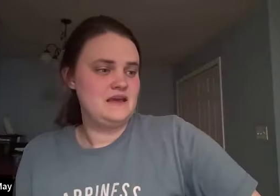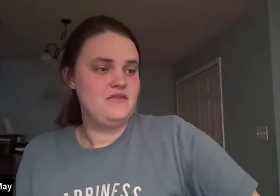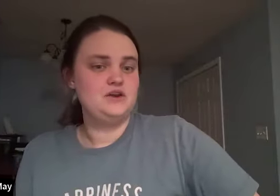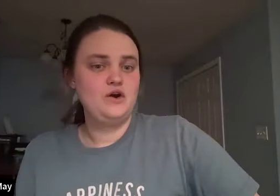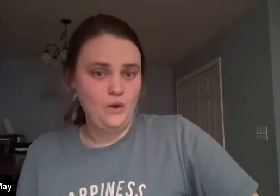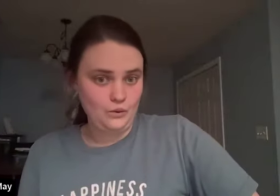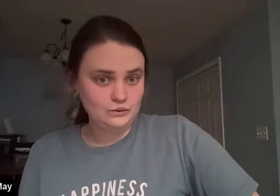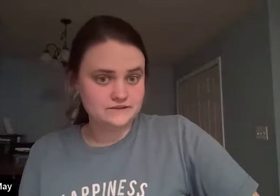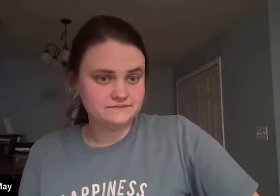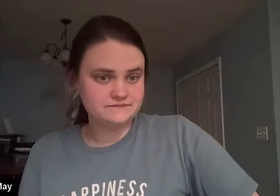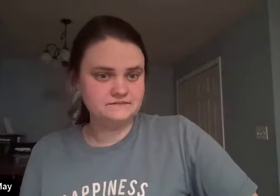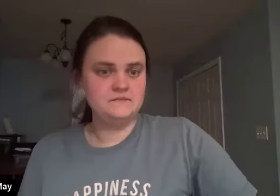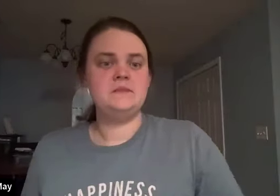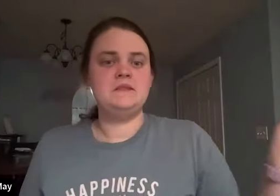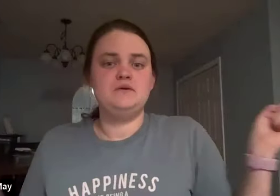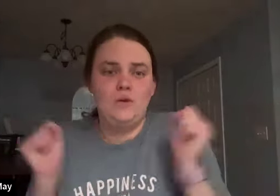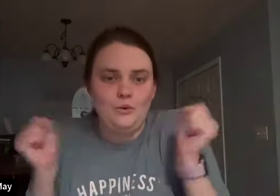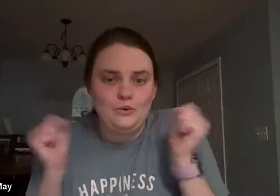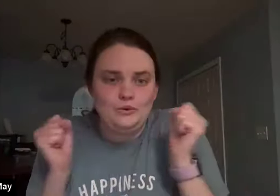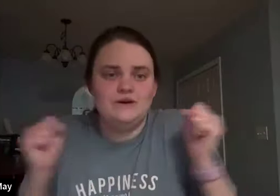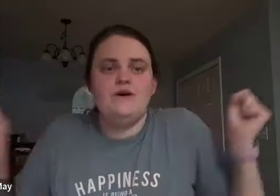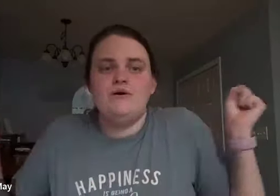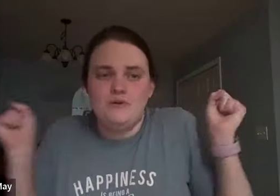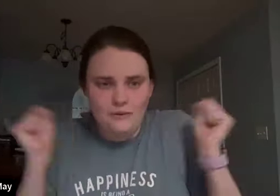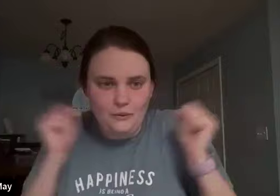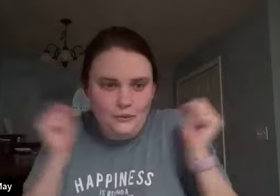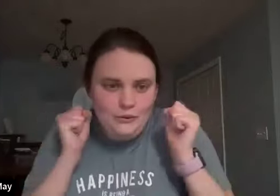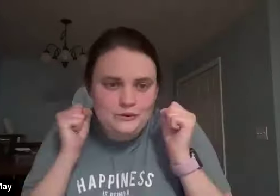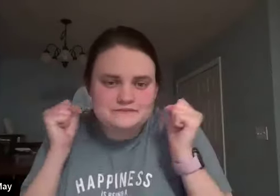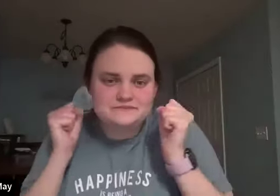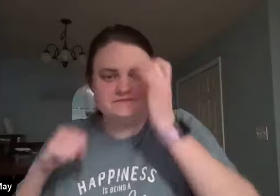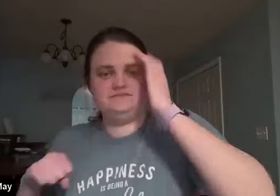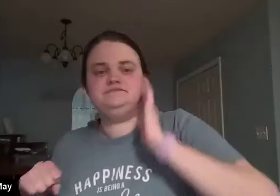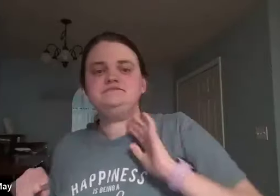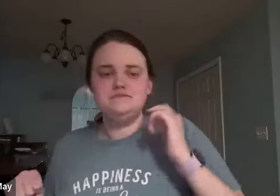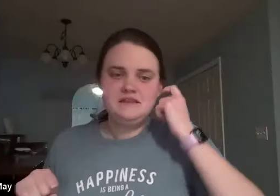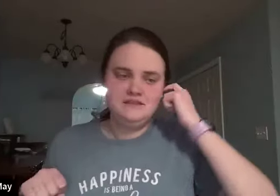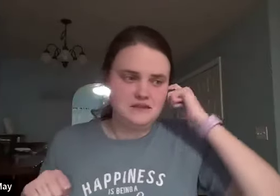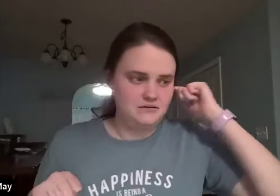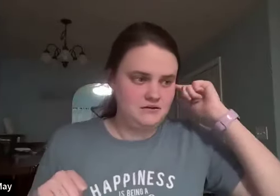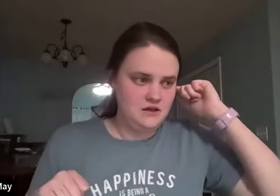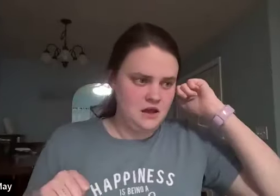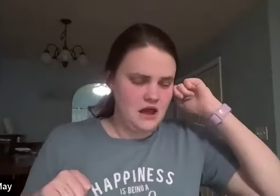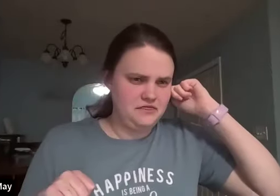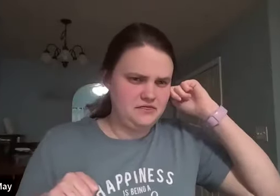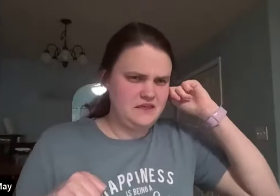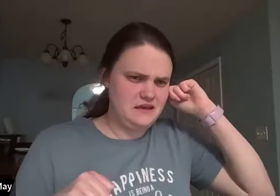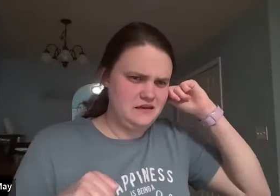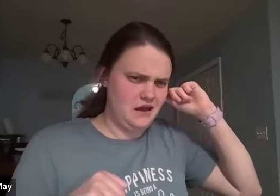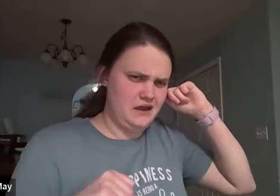And then cold. Cold. Cold. Now, I don't